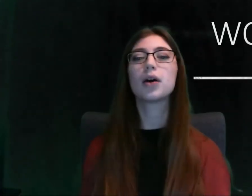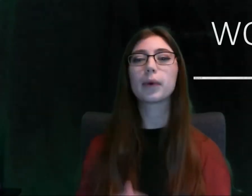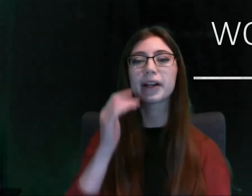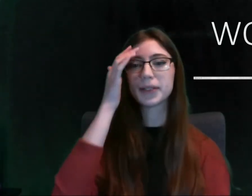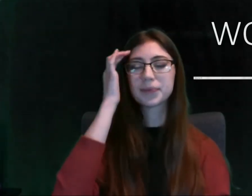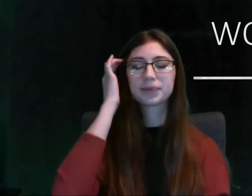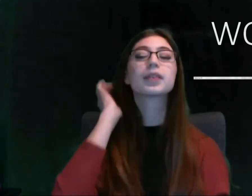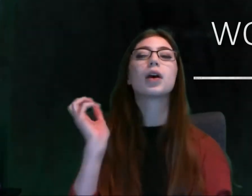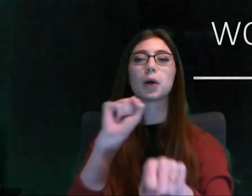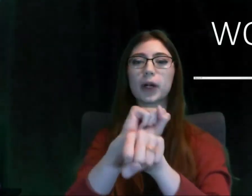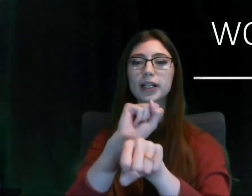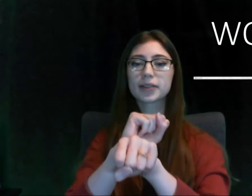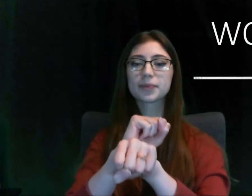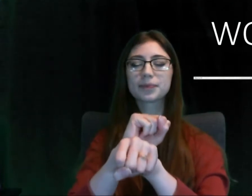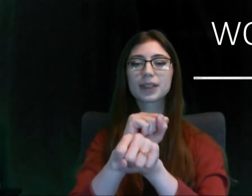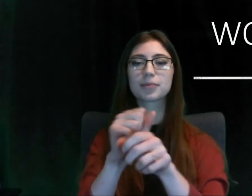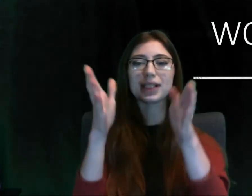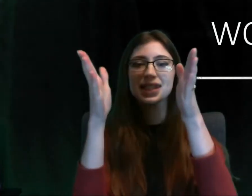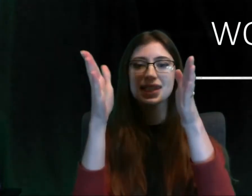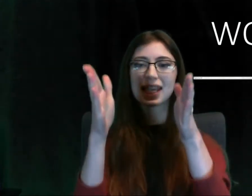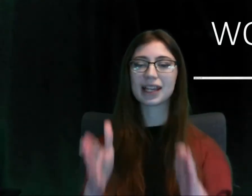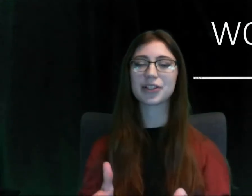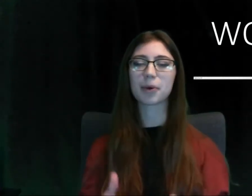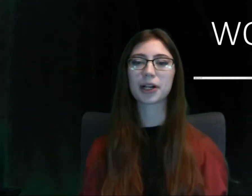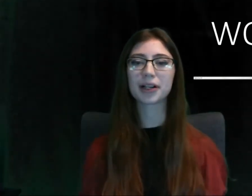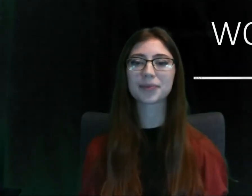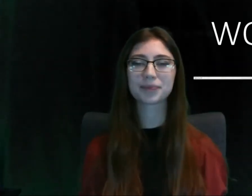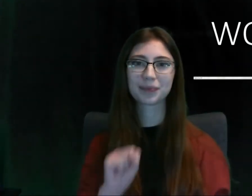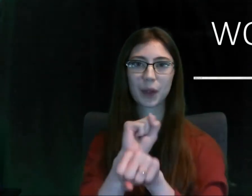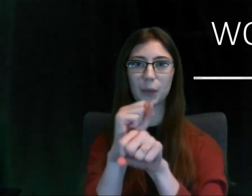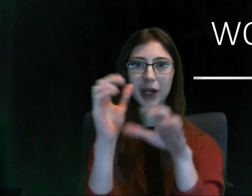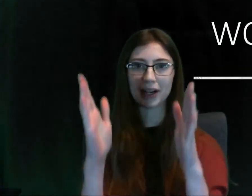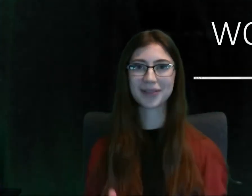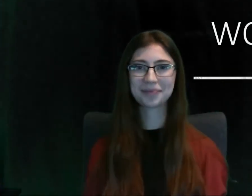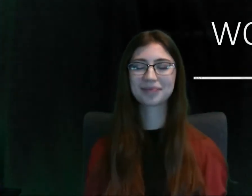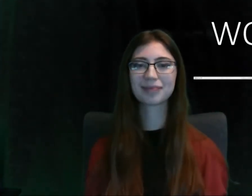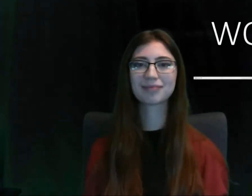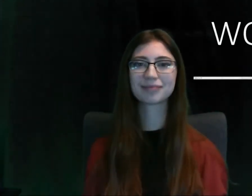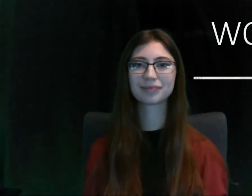Worker. Work plus the agent marker. Worker.